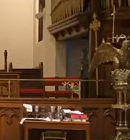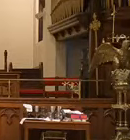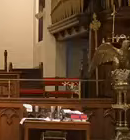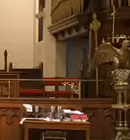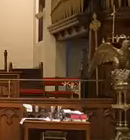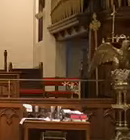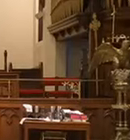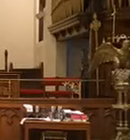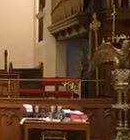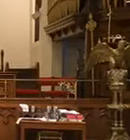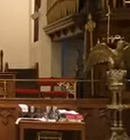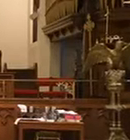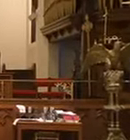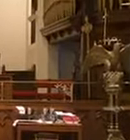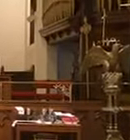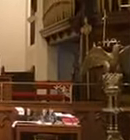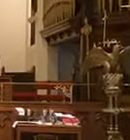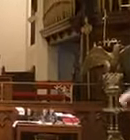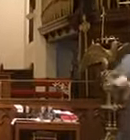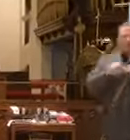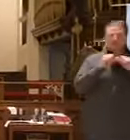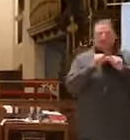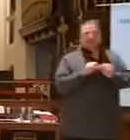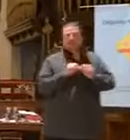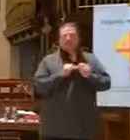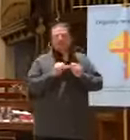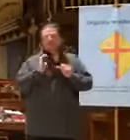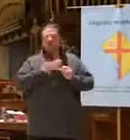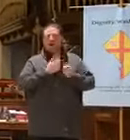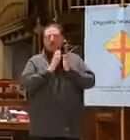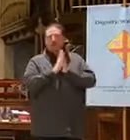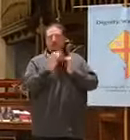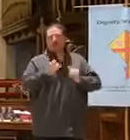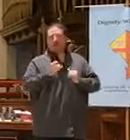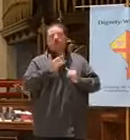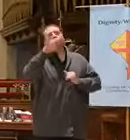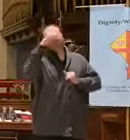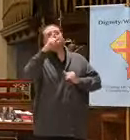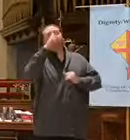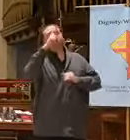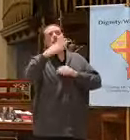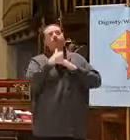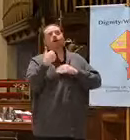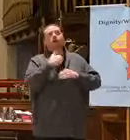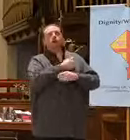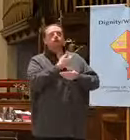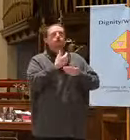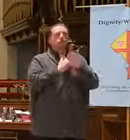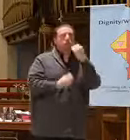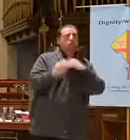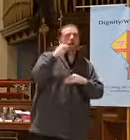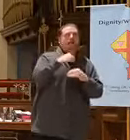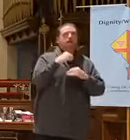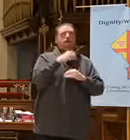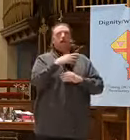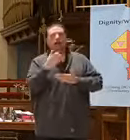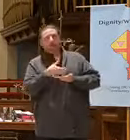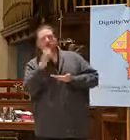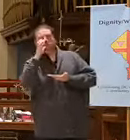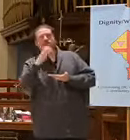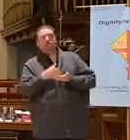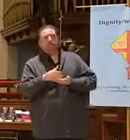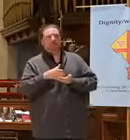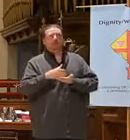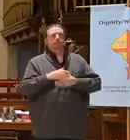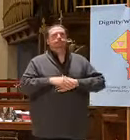Let us continue our prayer. O God, you have called us to be partakers in the one bread and the one